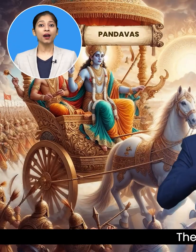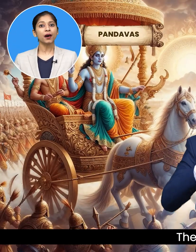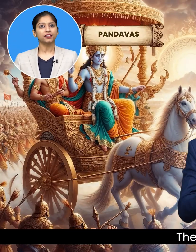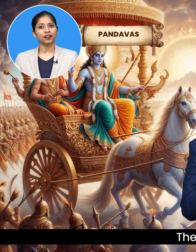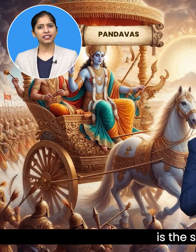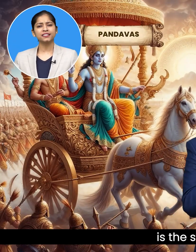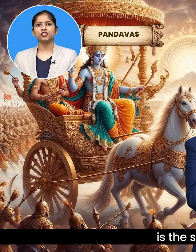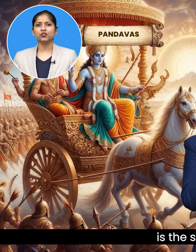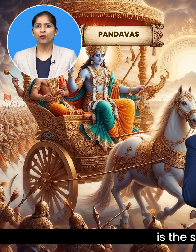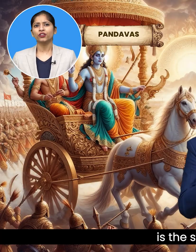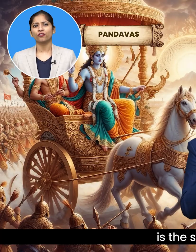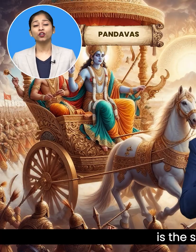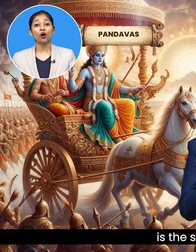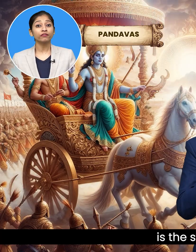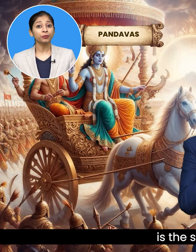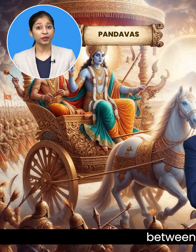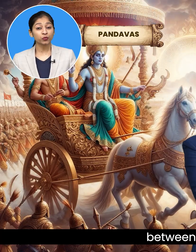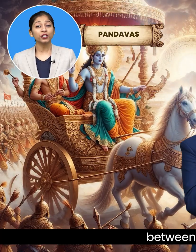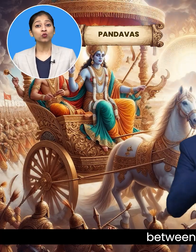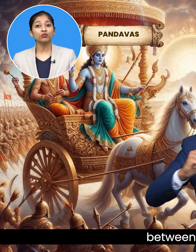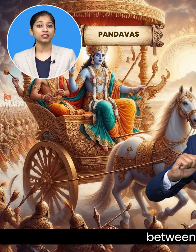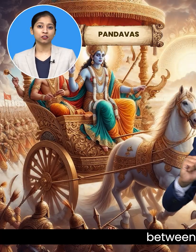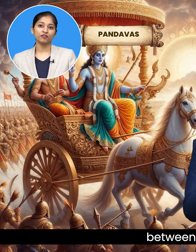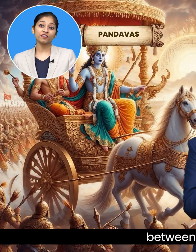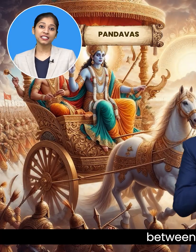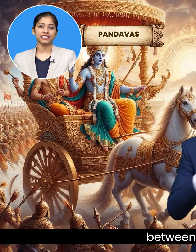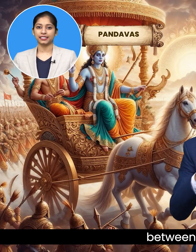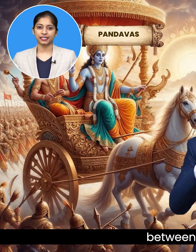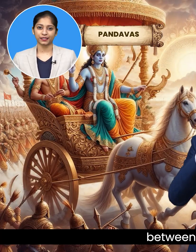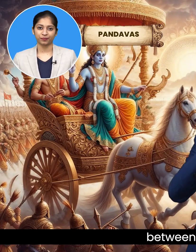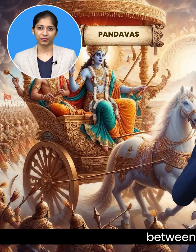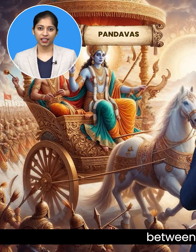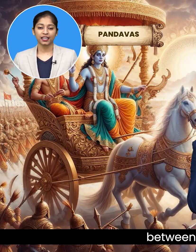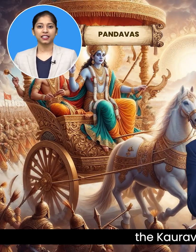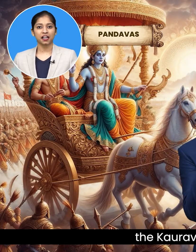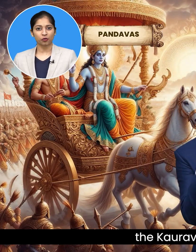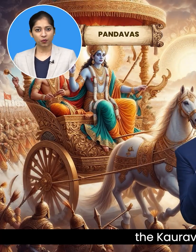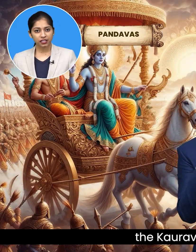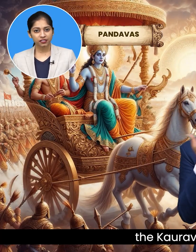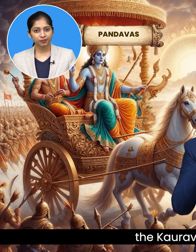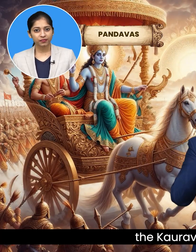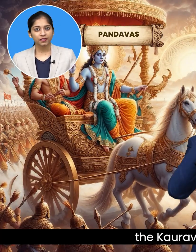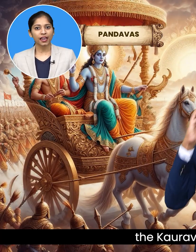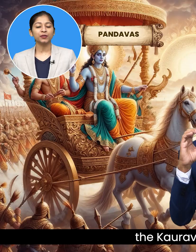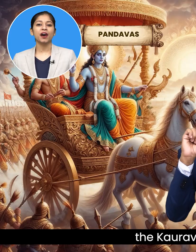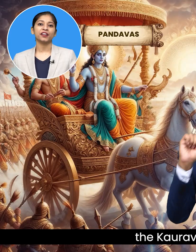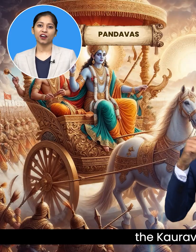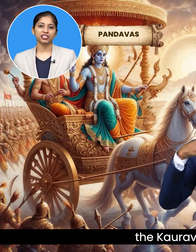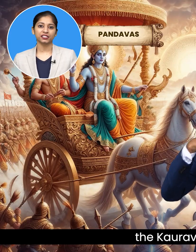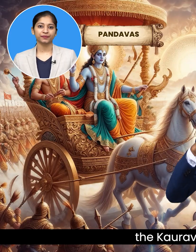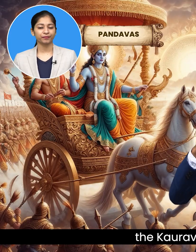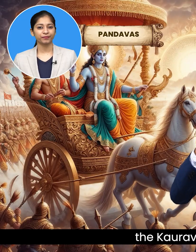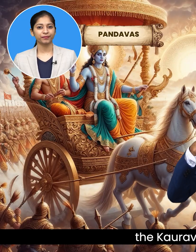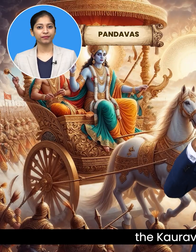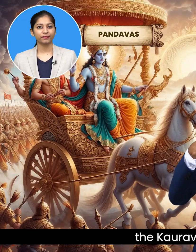The Mahabharata is the story of the conflict between two sets of cousins, the Kauravas and the